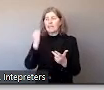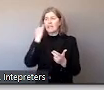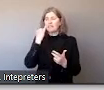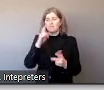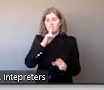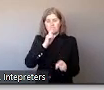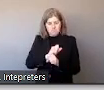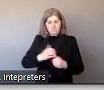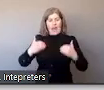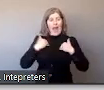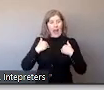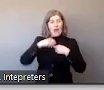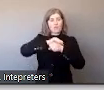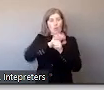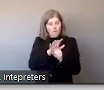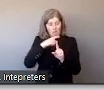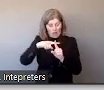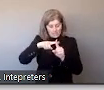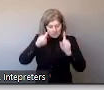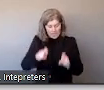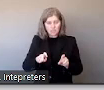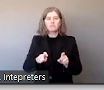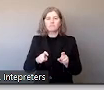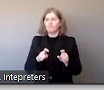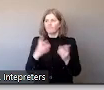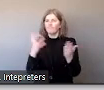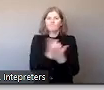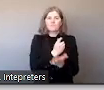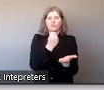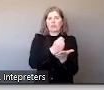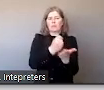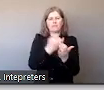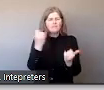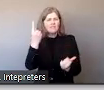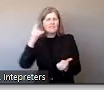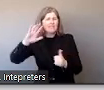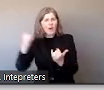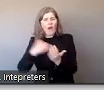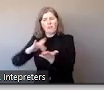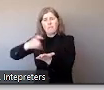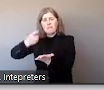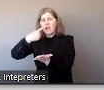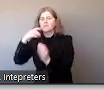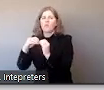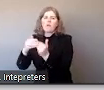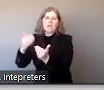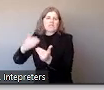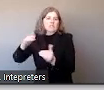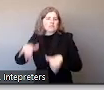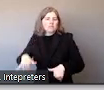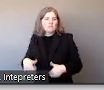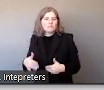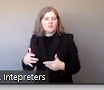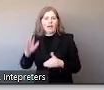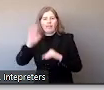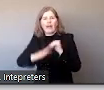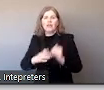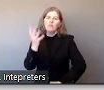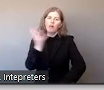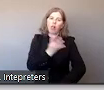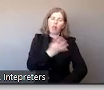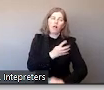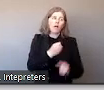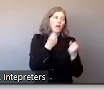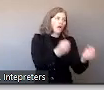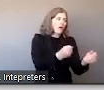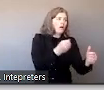have a positive test. And there are pills now, which make this so much easier than having to have an infusion. And